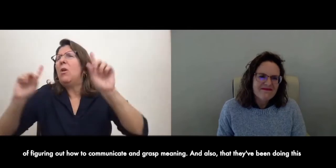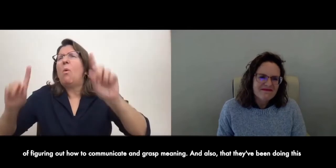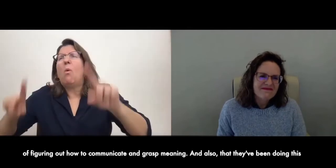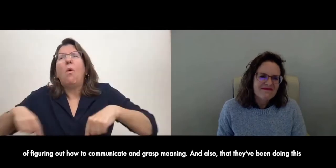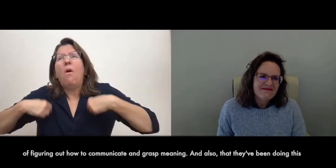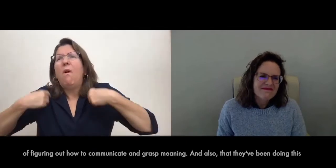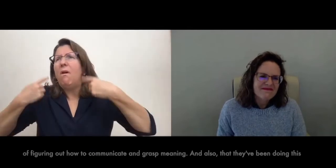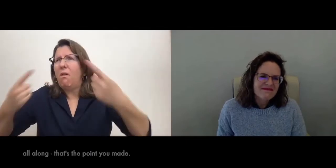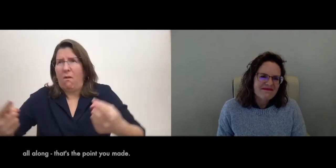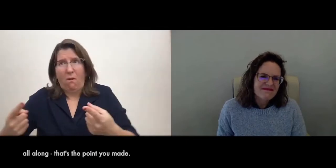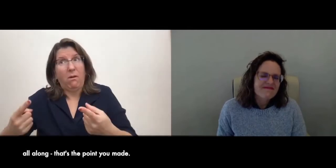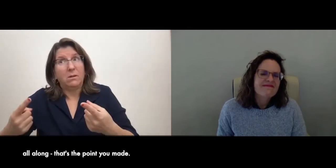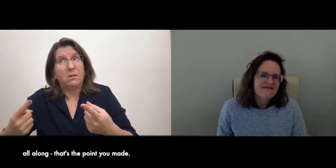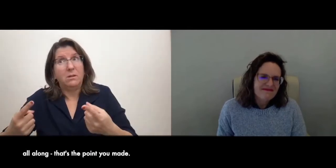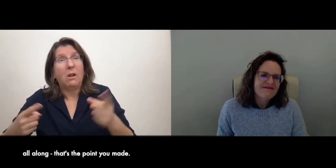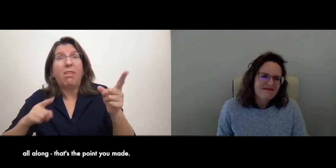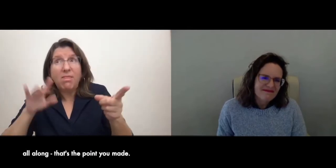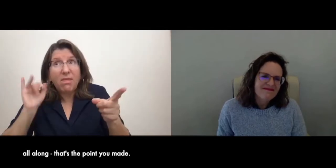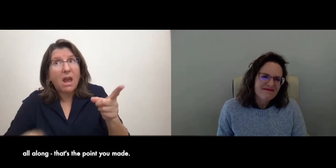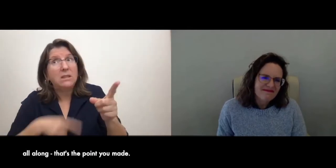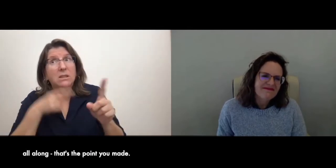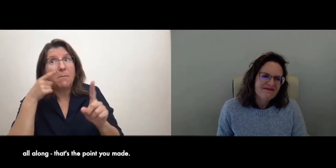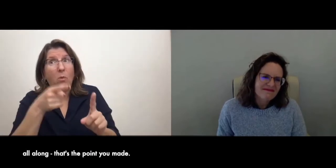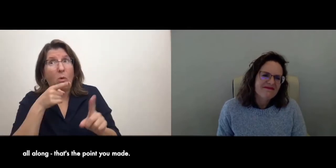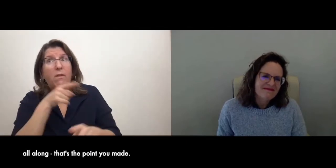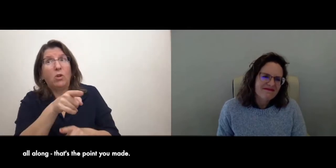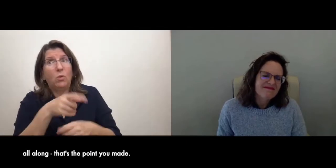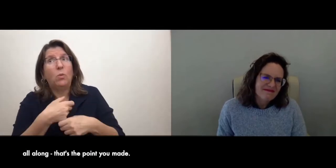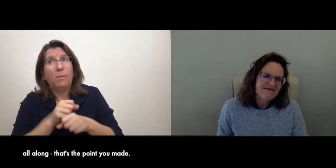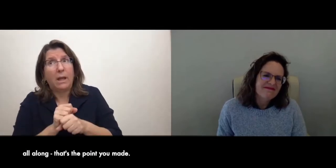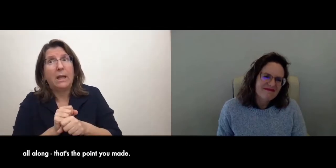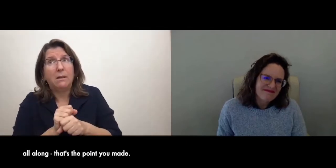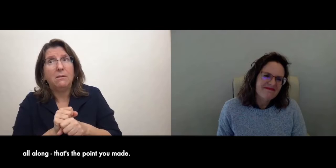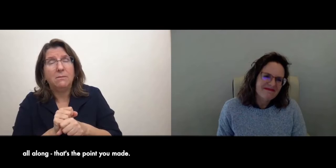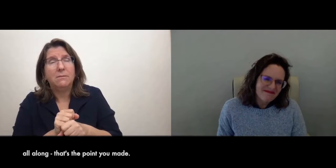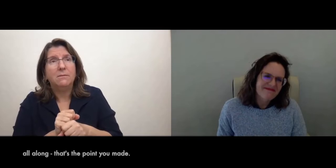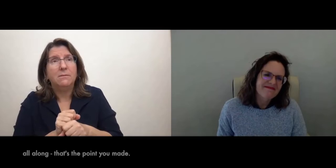this all along. That's the point you made.